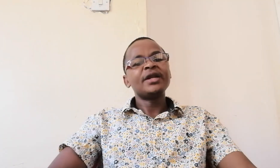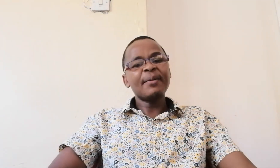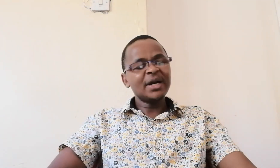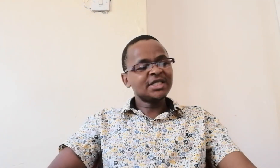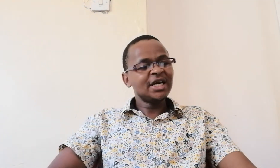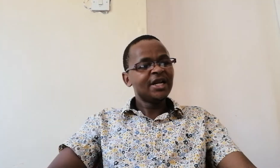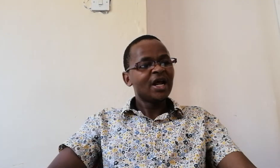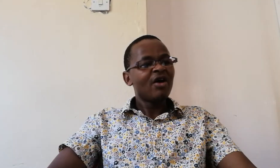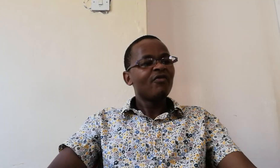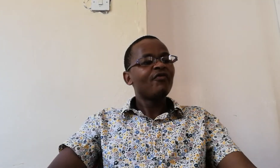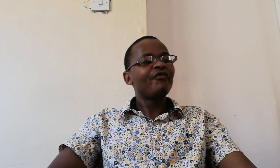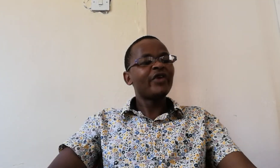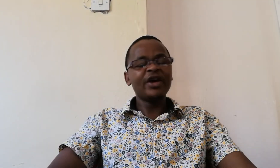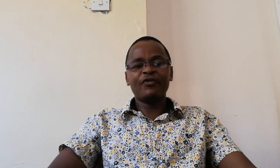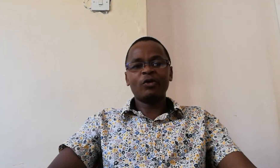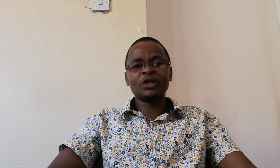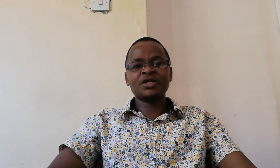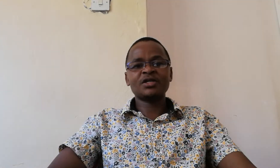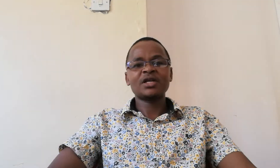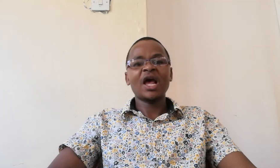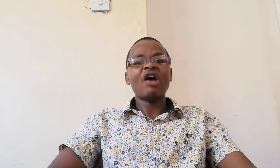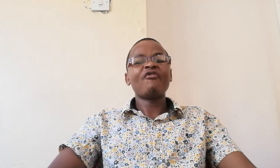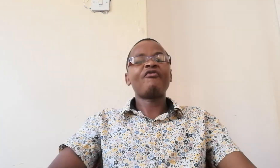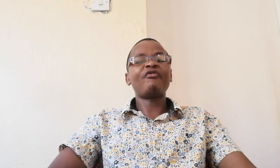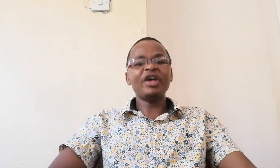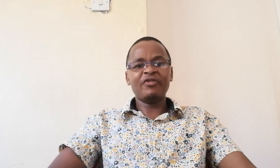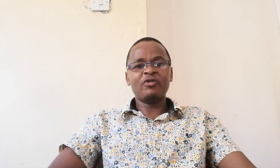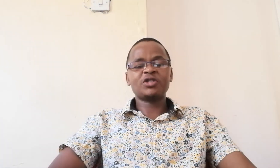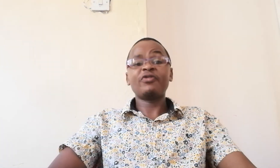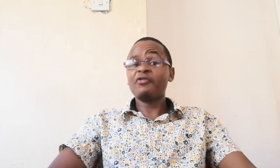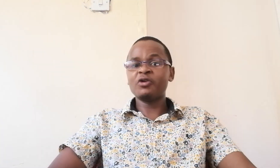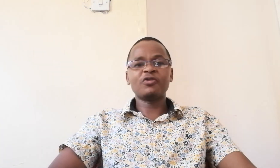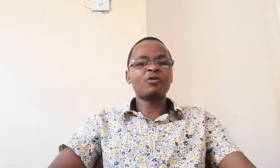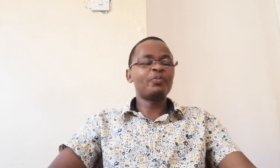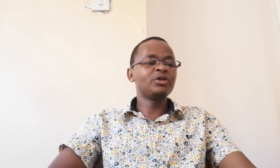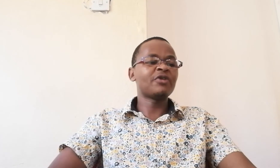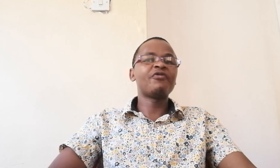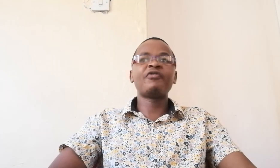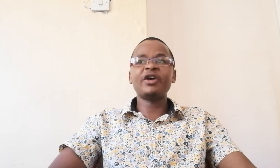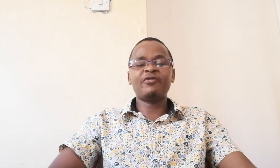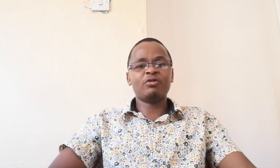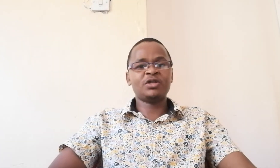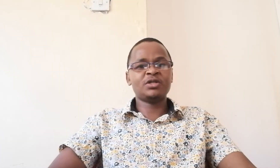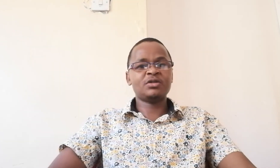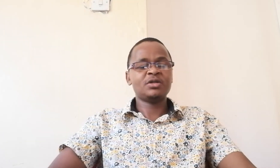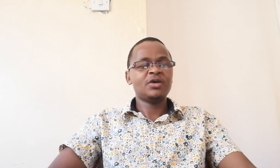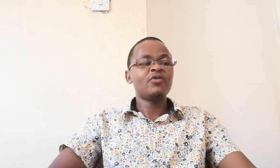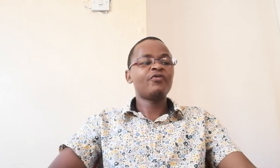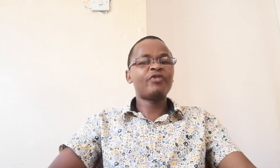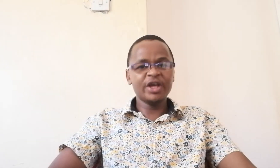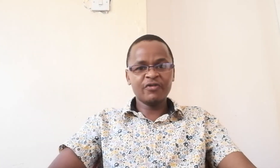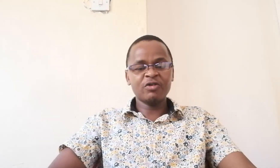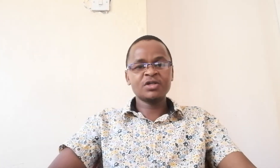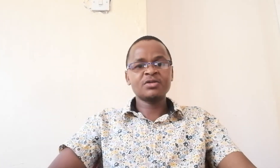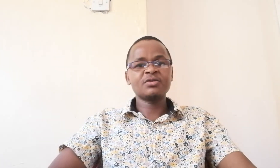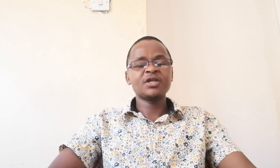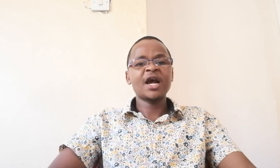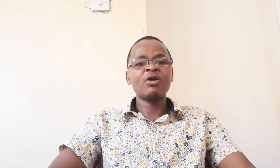Number 10, Firefox. Firefox. Firefox for computer. Firefox. Firefox.